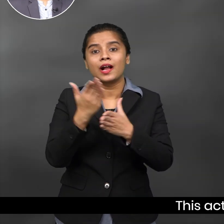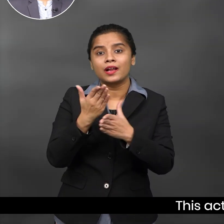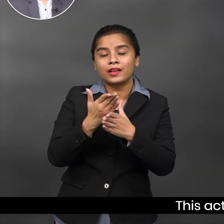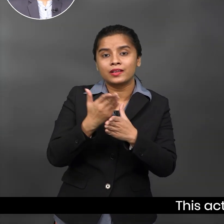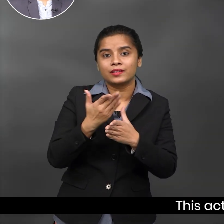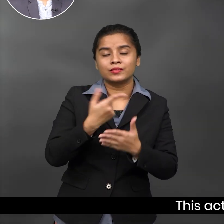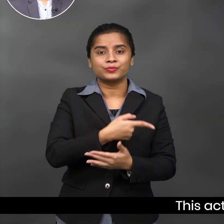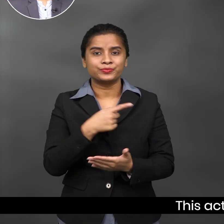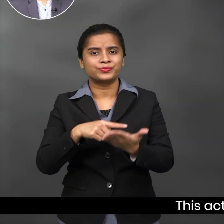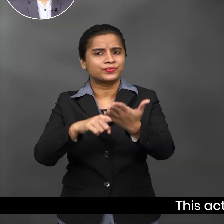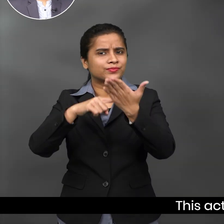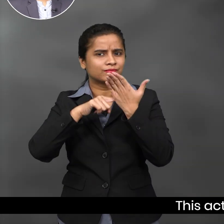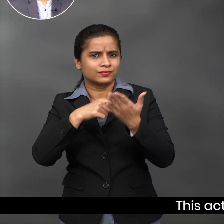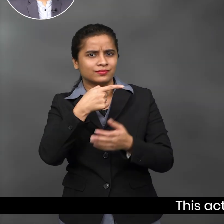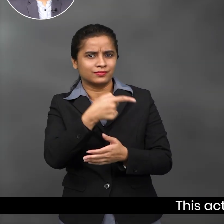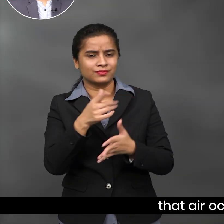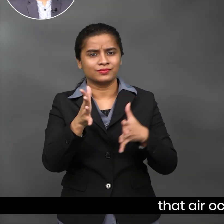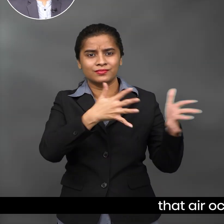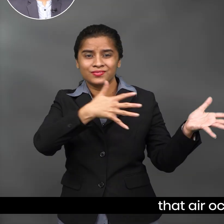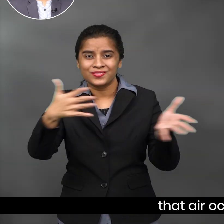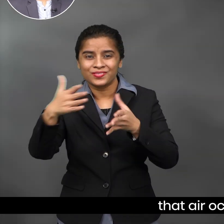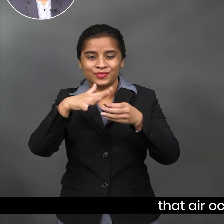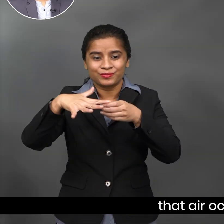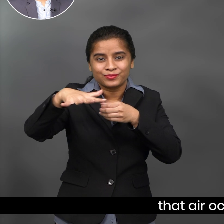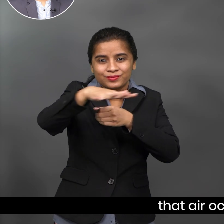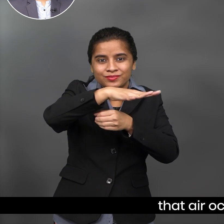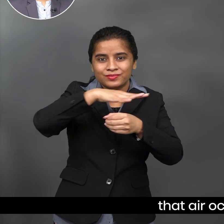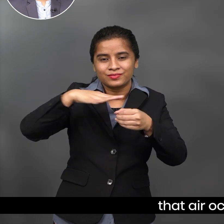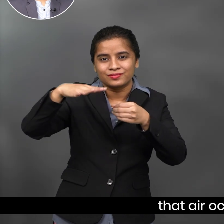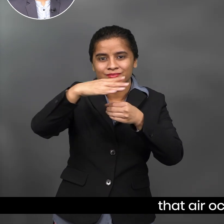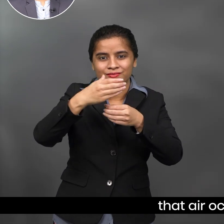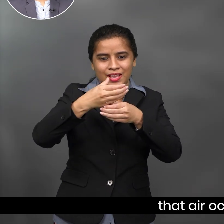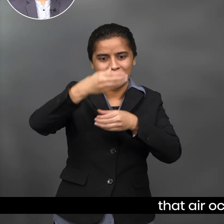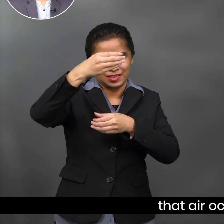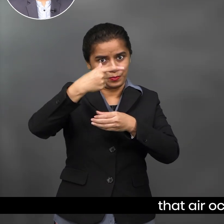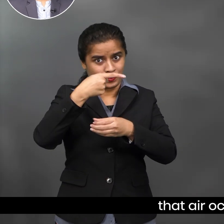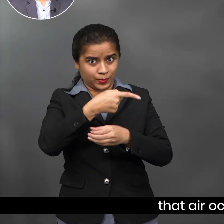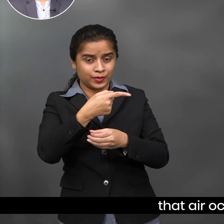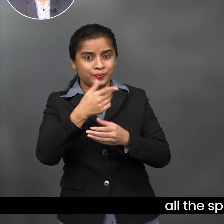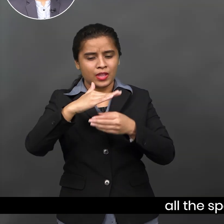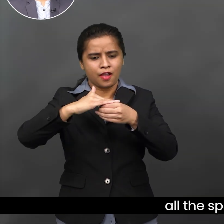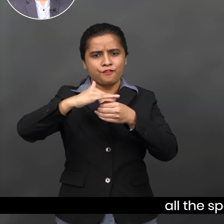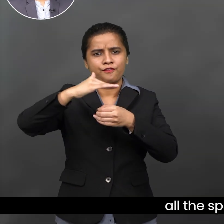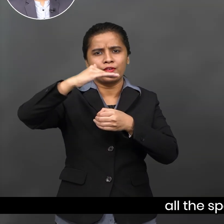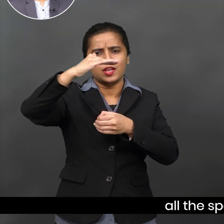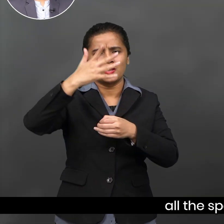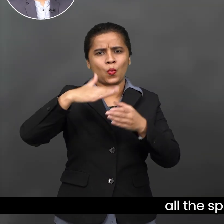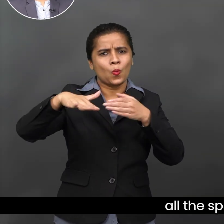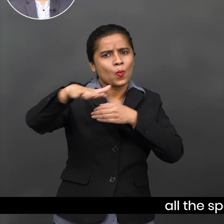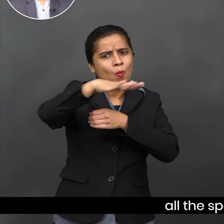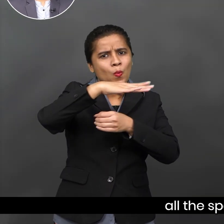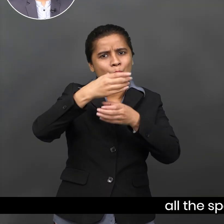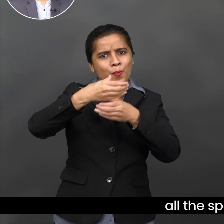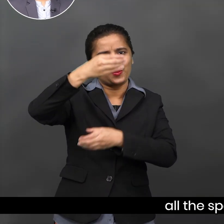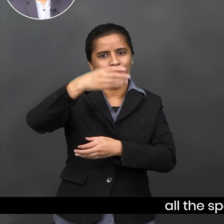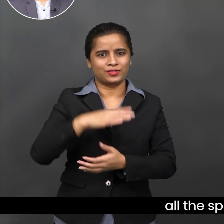This activity demonstrates that air occupies space and fills all the space